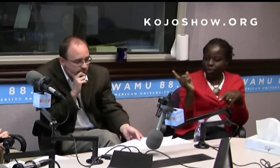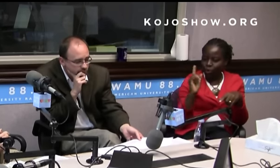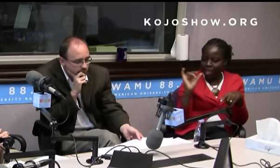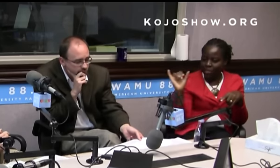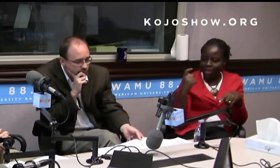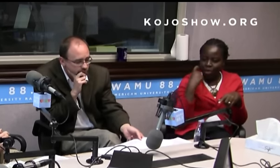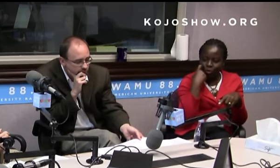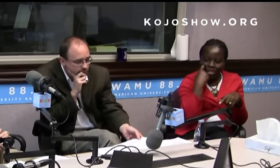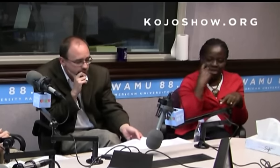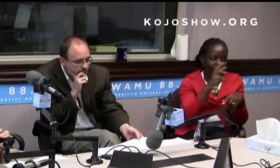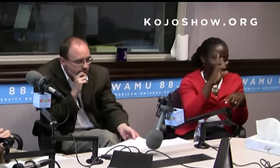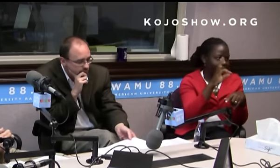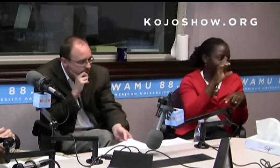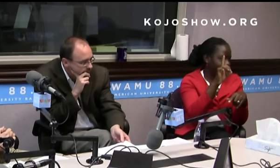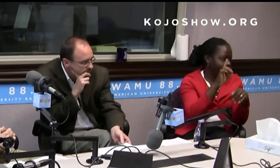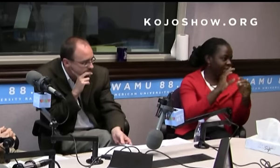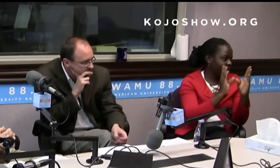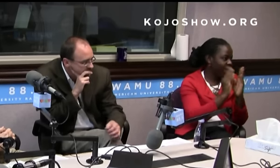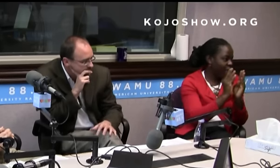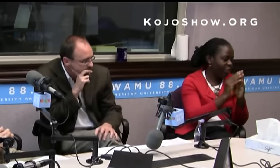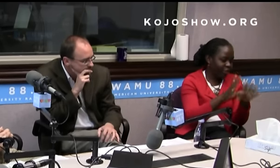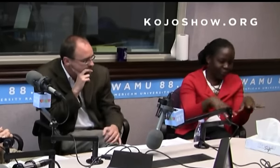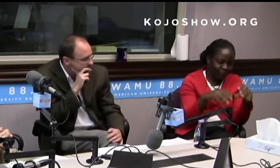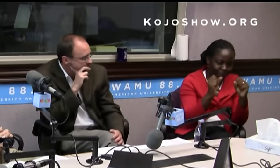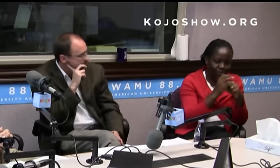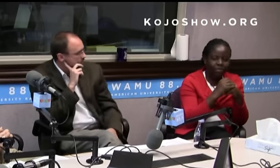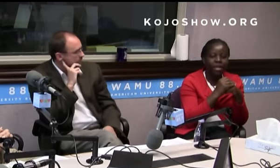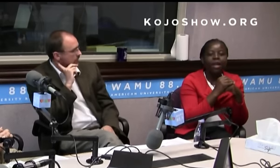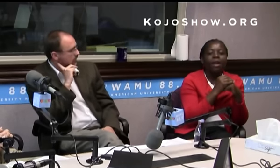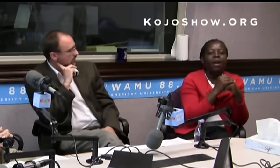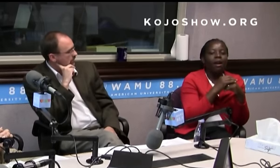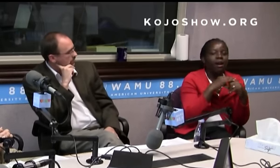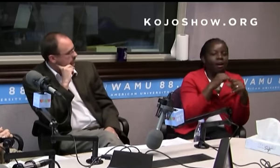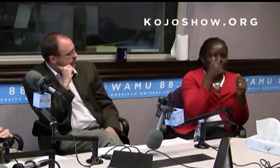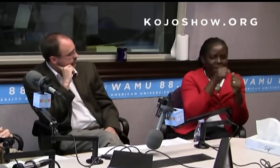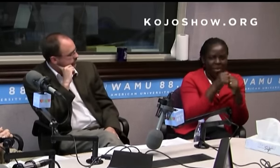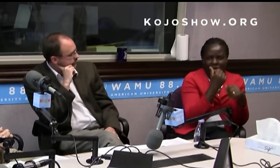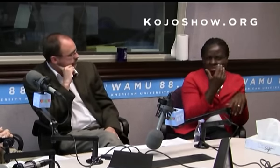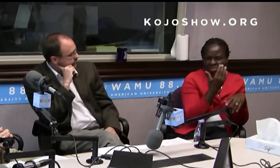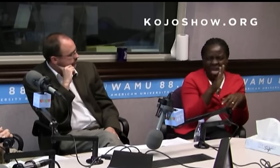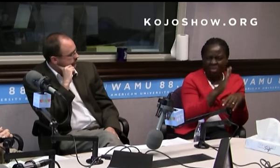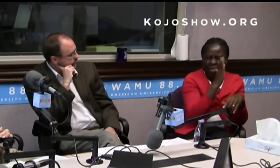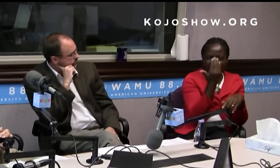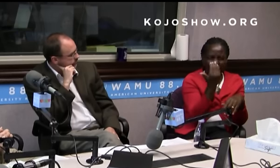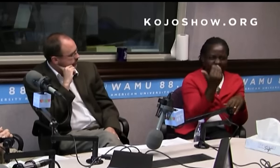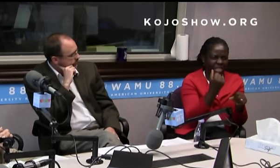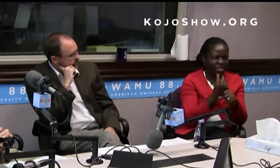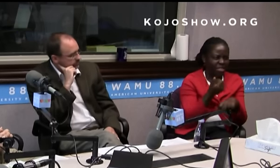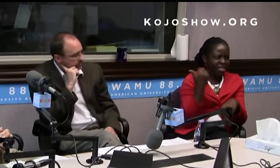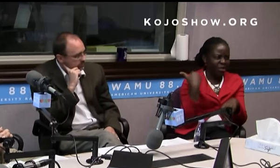Instead of focusing on that kind of bad news, I want to tell a quick story from South Africa.